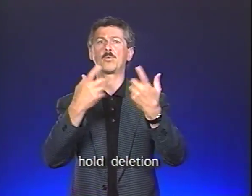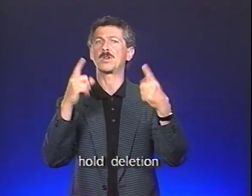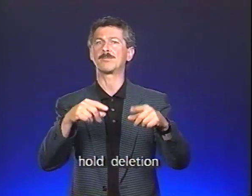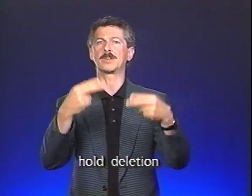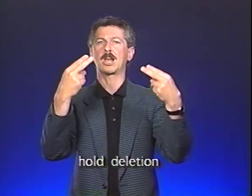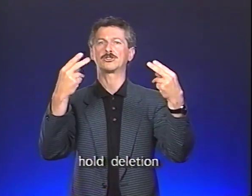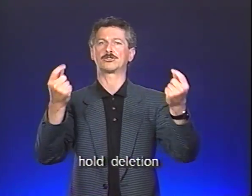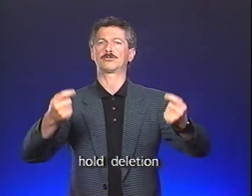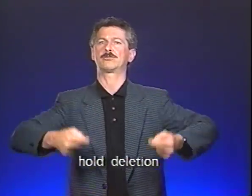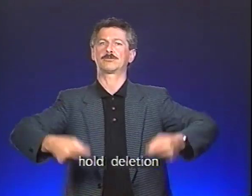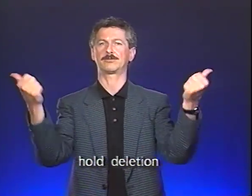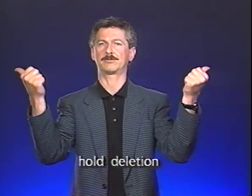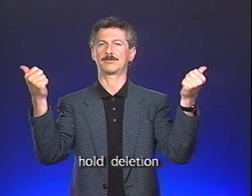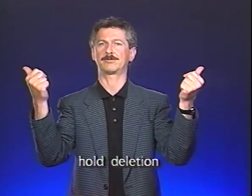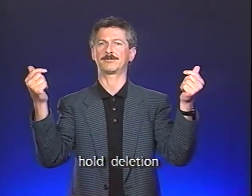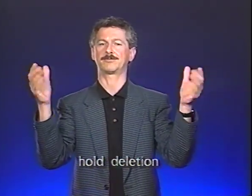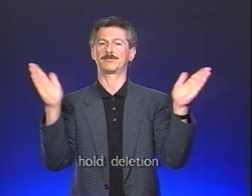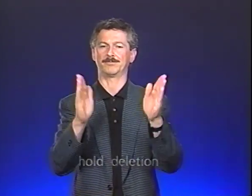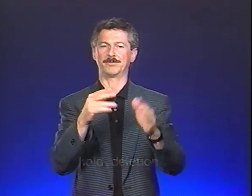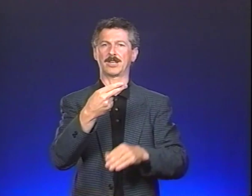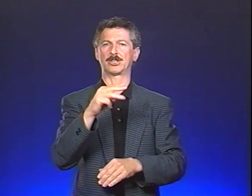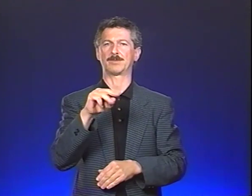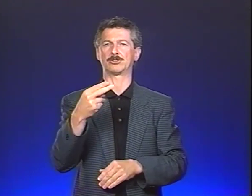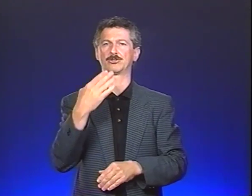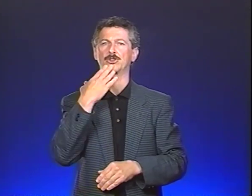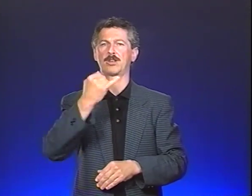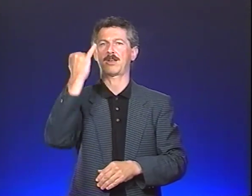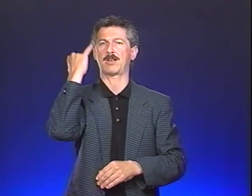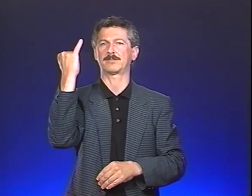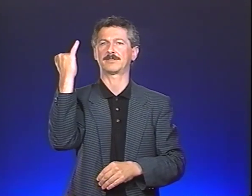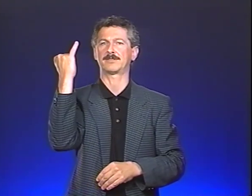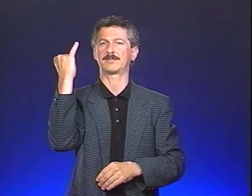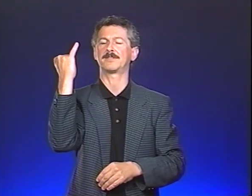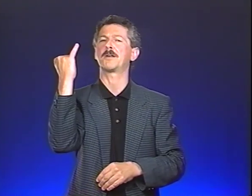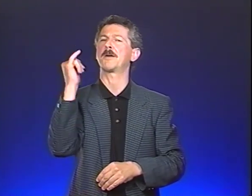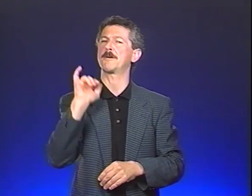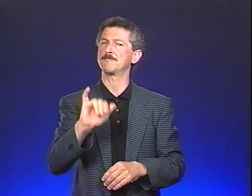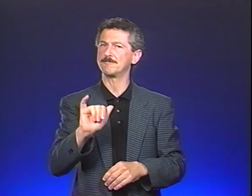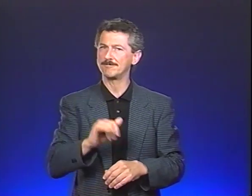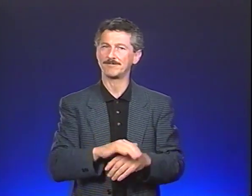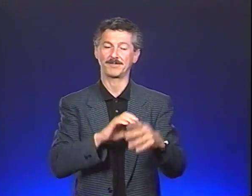idea, which is a movement hold. When those signs are combined, the hold is deleted.